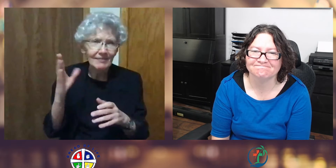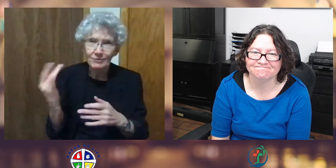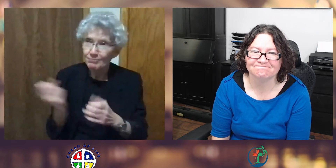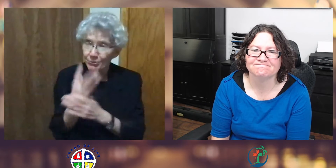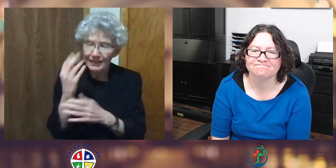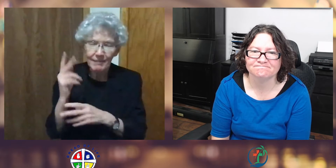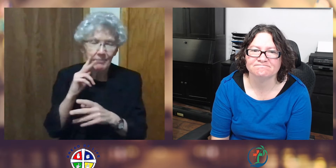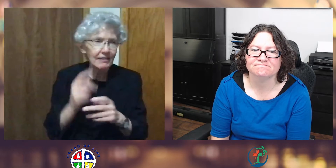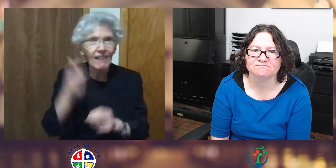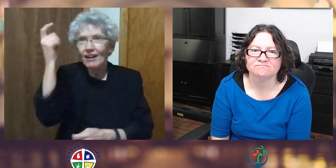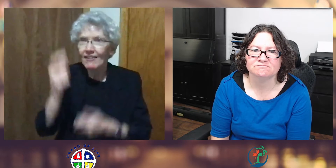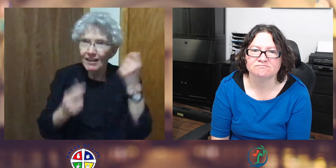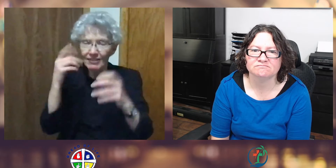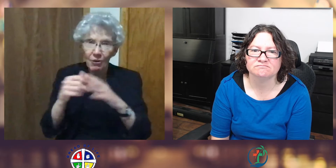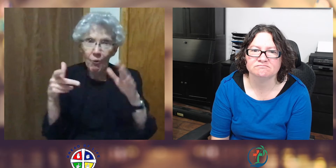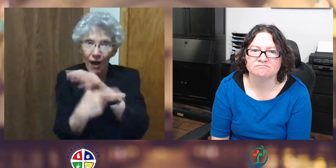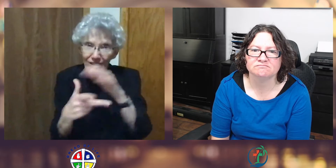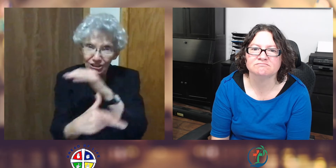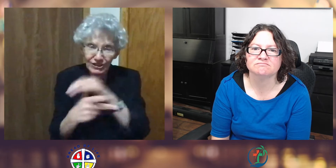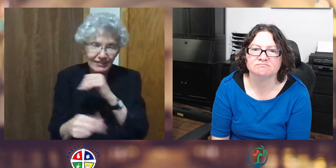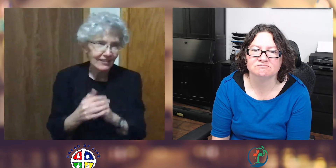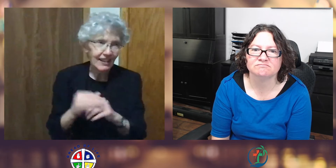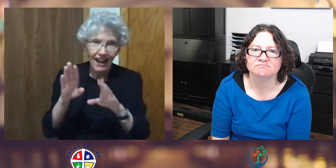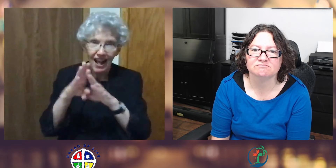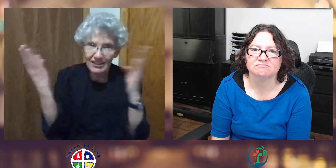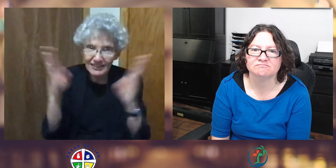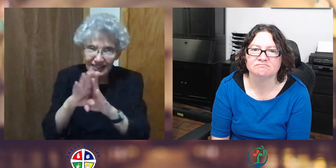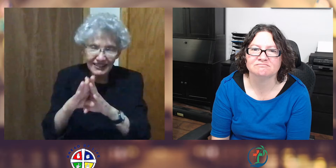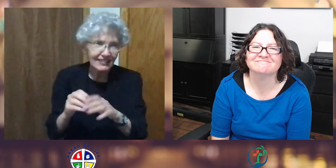I know he knows what he's doing.